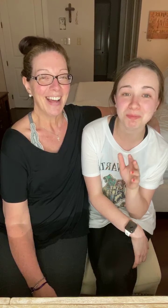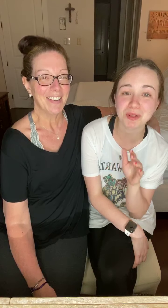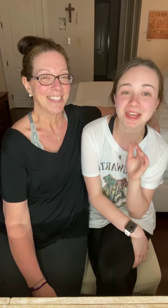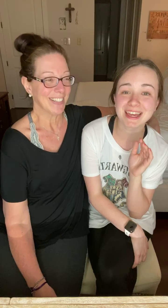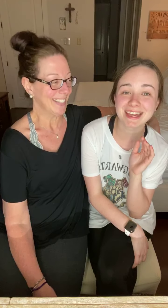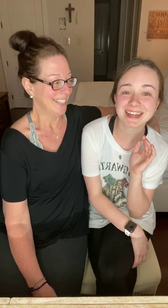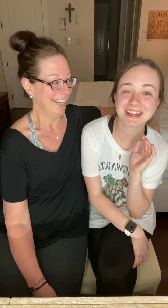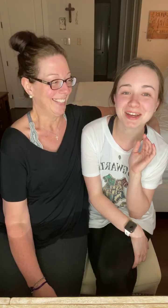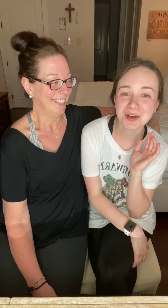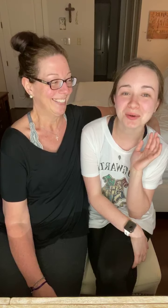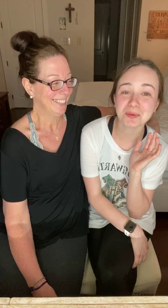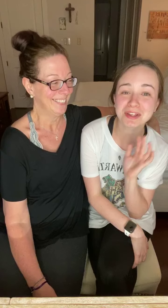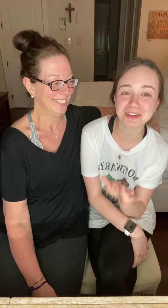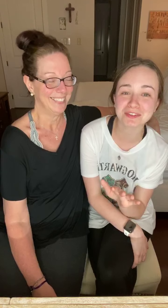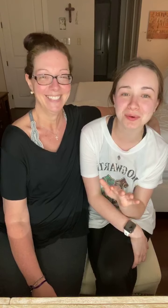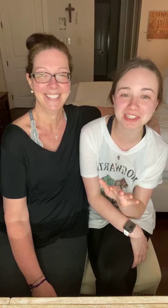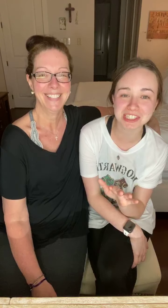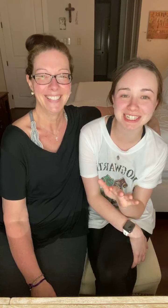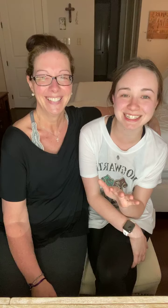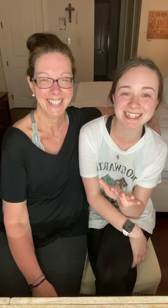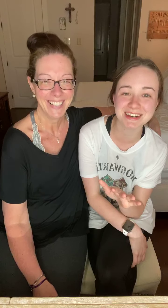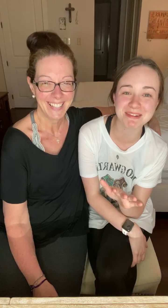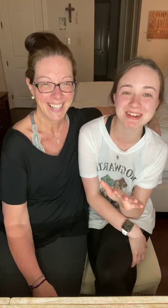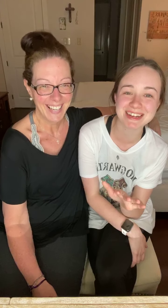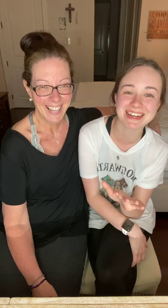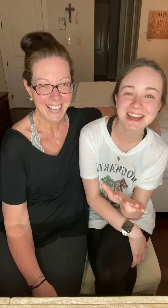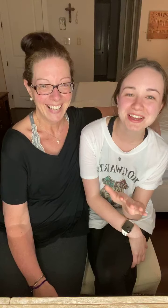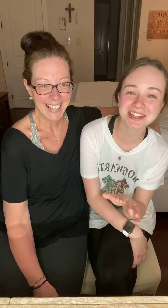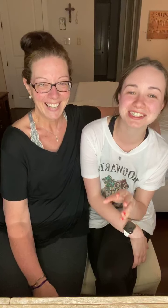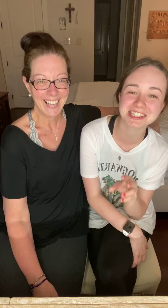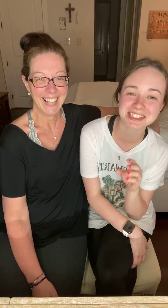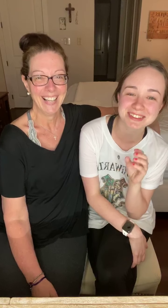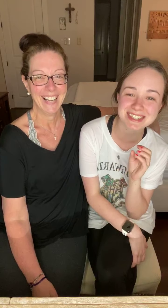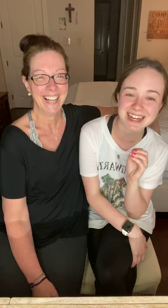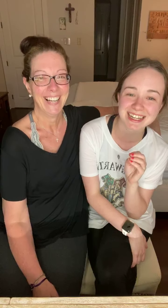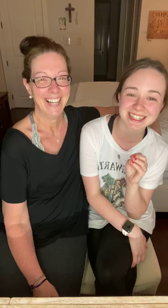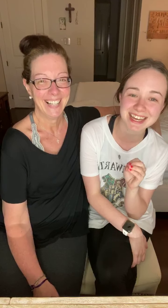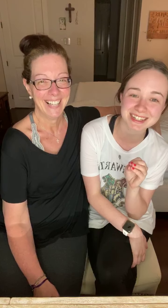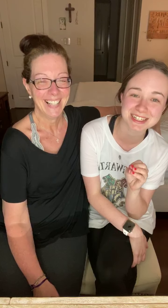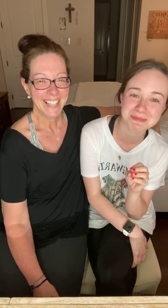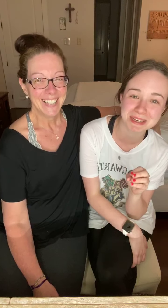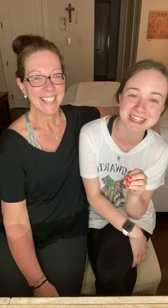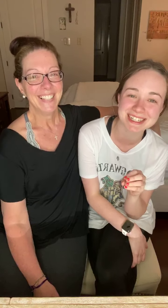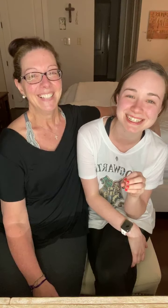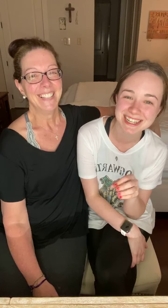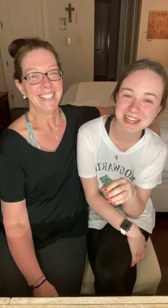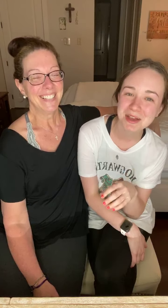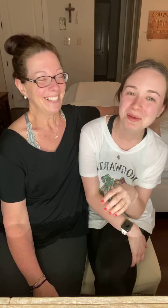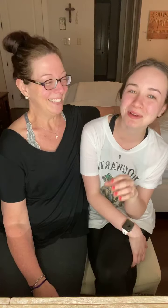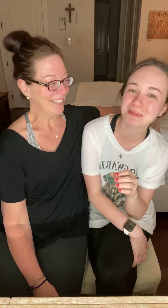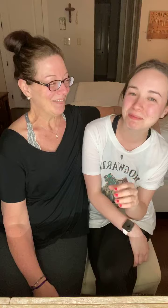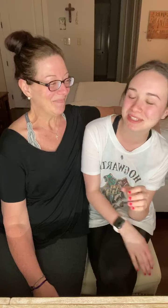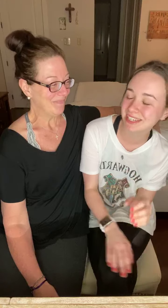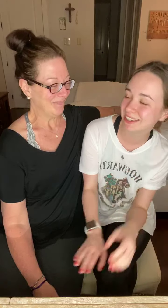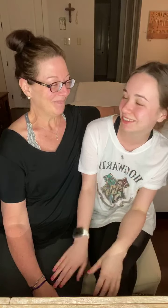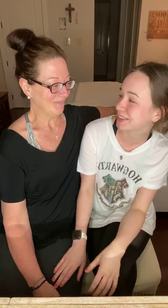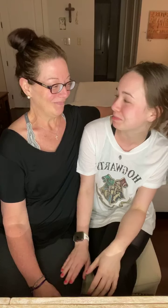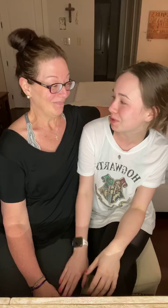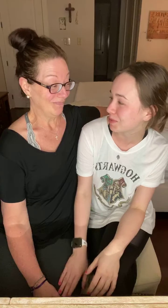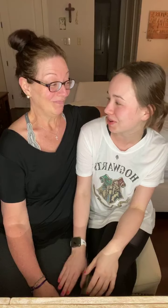playing Wheel of Fortune when she would sign letters because, particularly momo,